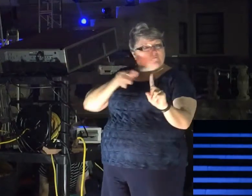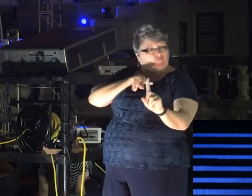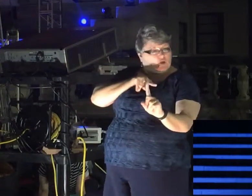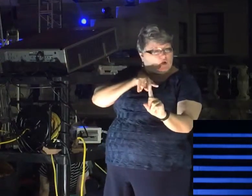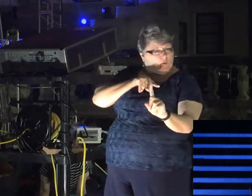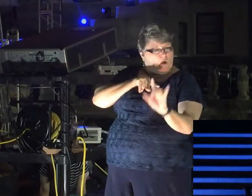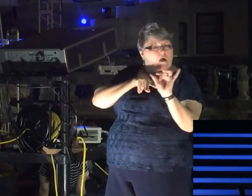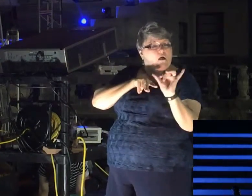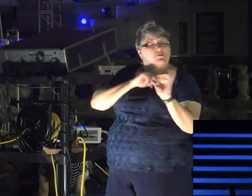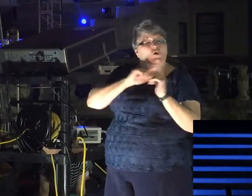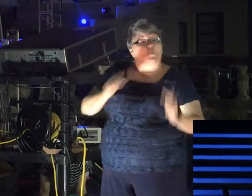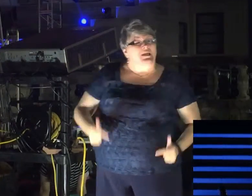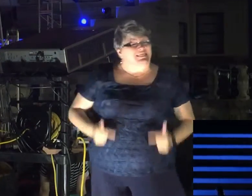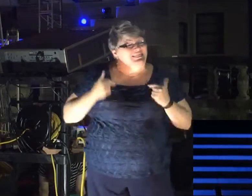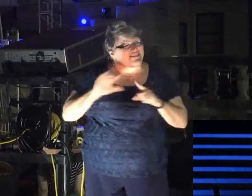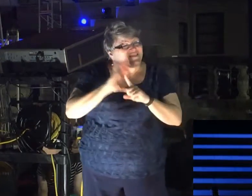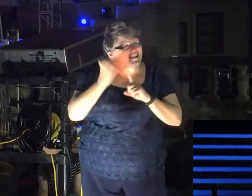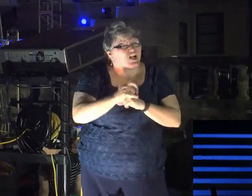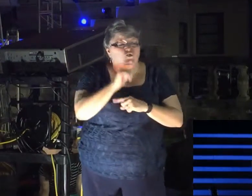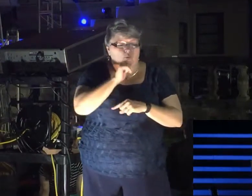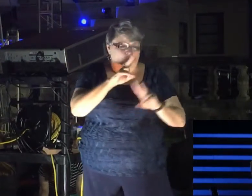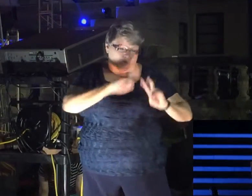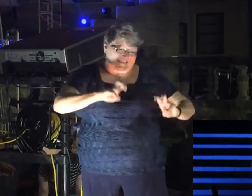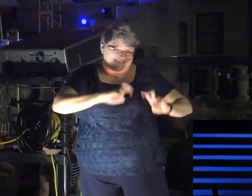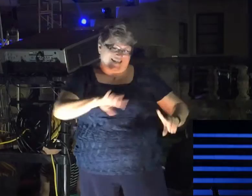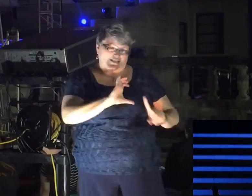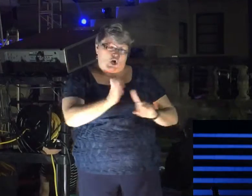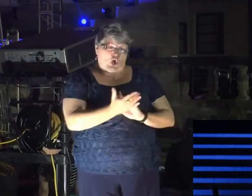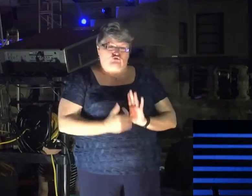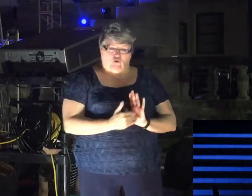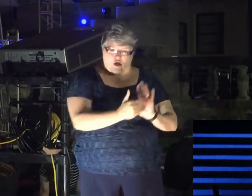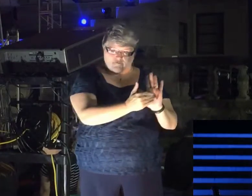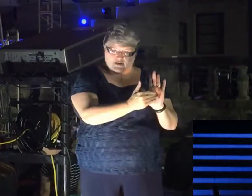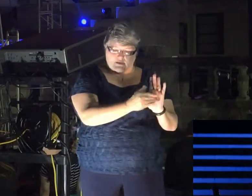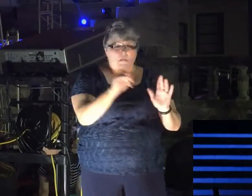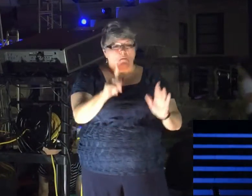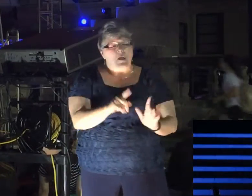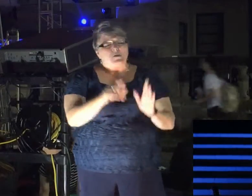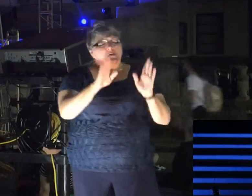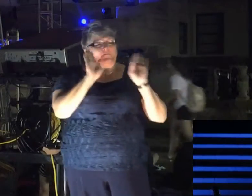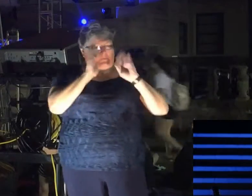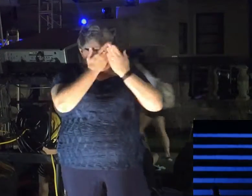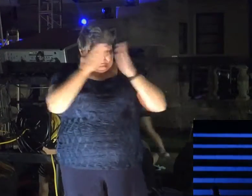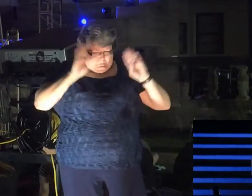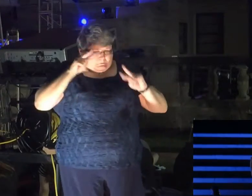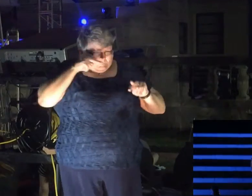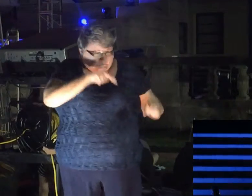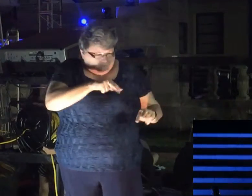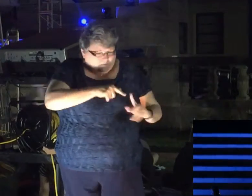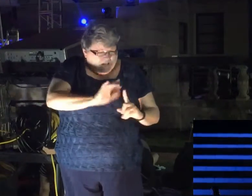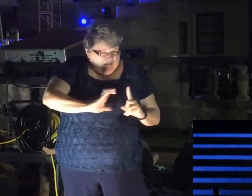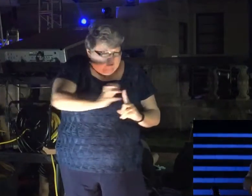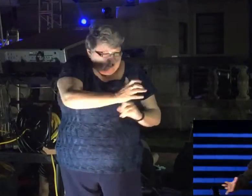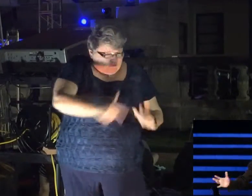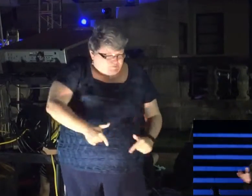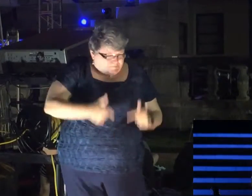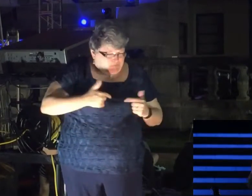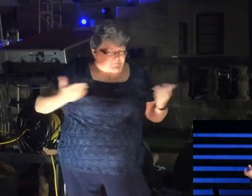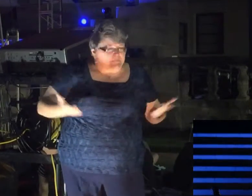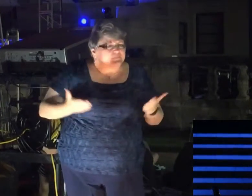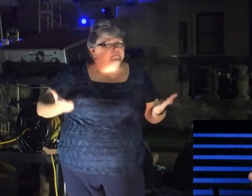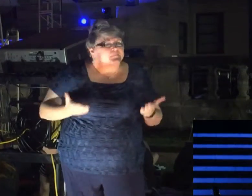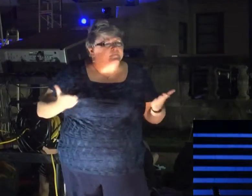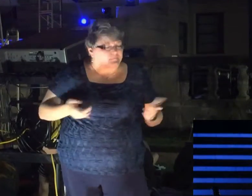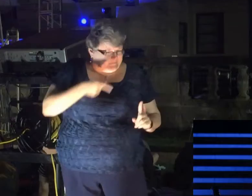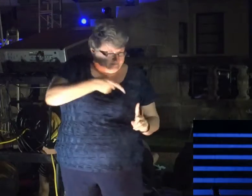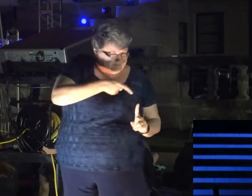me a different view. So we live in our culture and we don't assess it very often, but I want to pull the lens back for a minute and just say, what's the